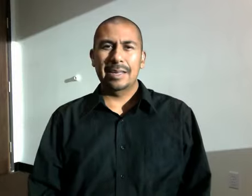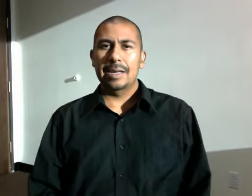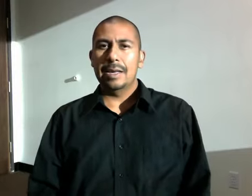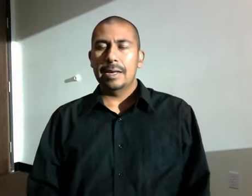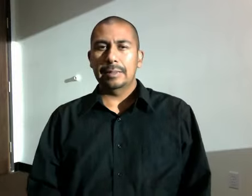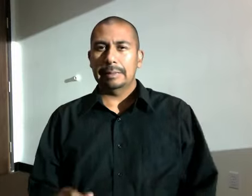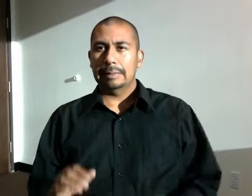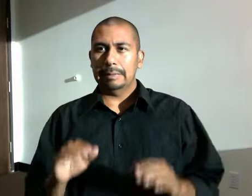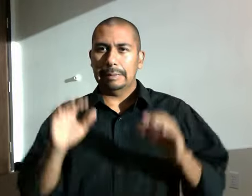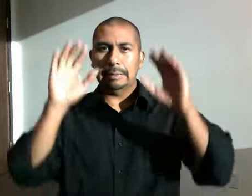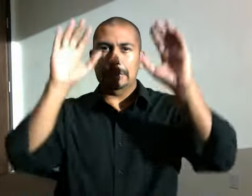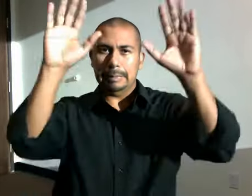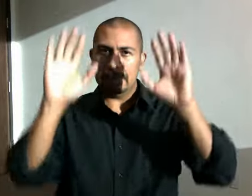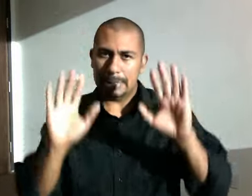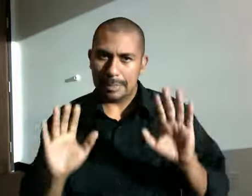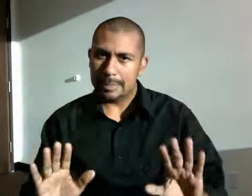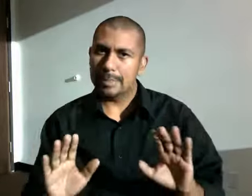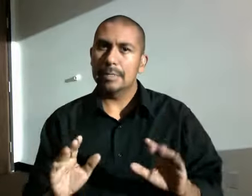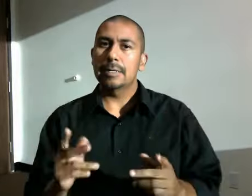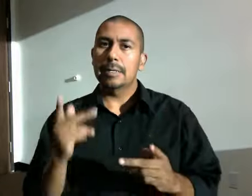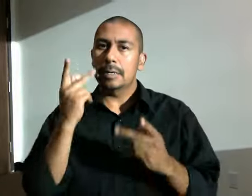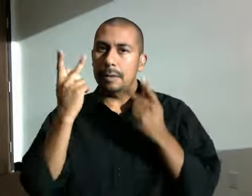we live in today.